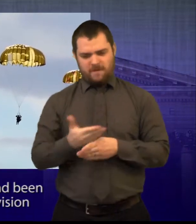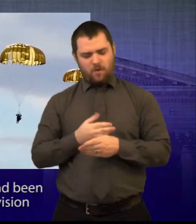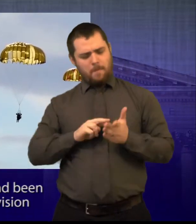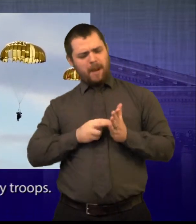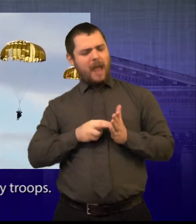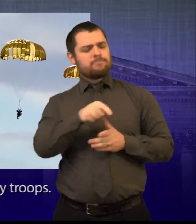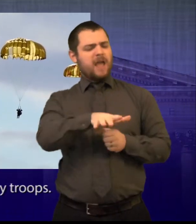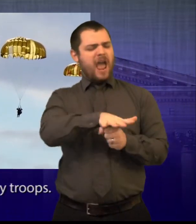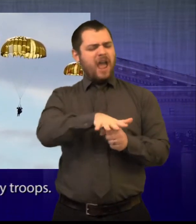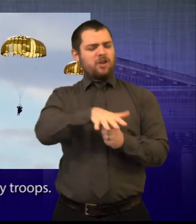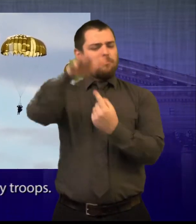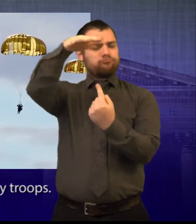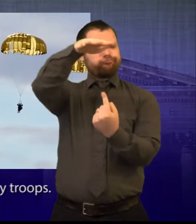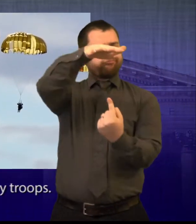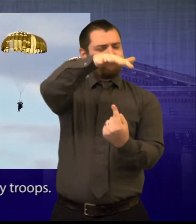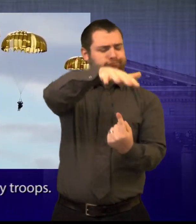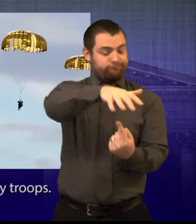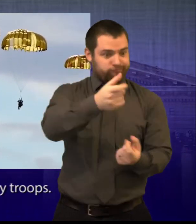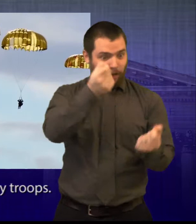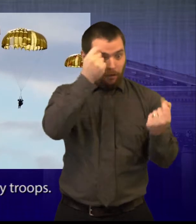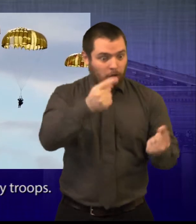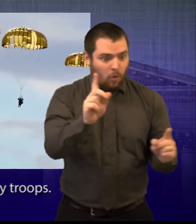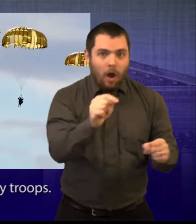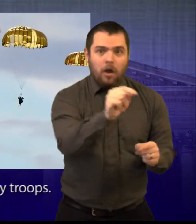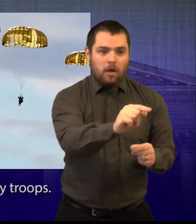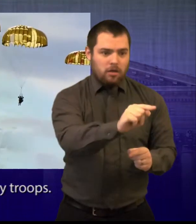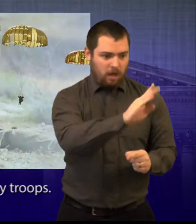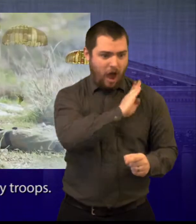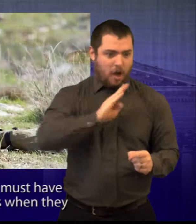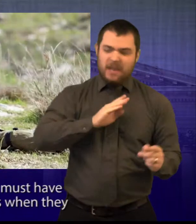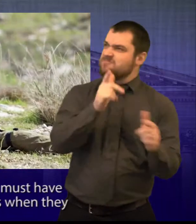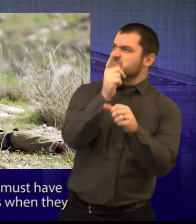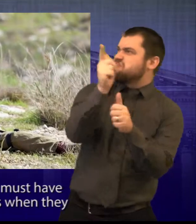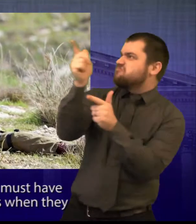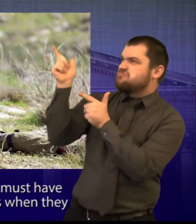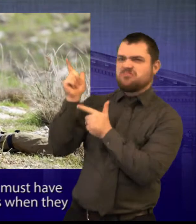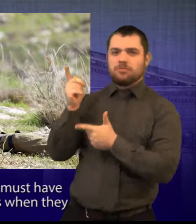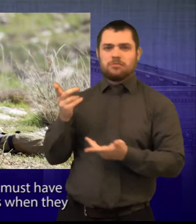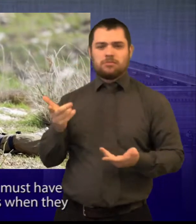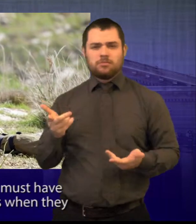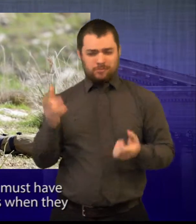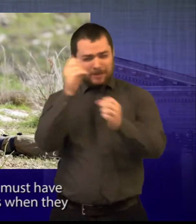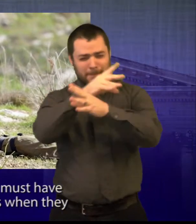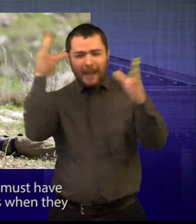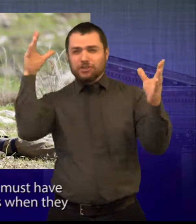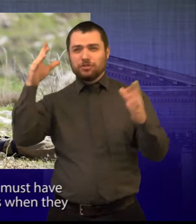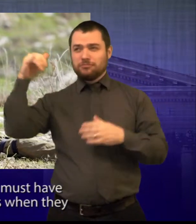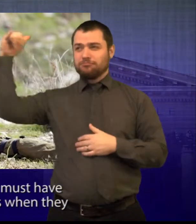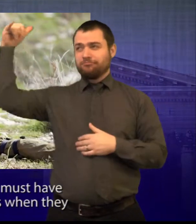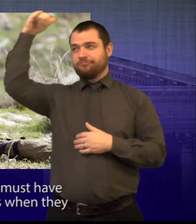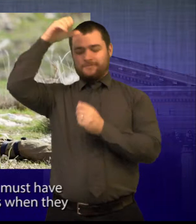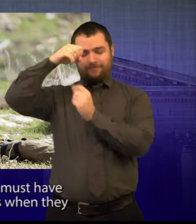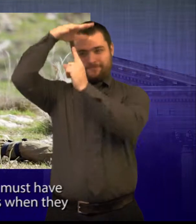Polish division turned out to be full of enemy troops. We tremble to imagine what it must have been like for